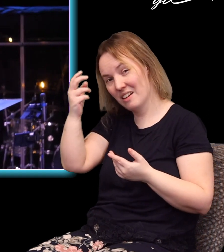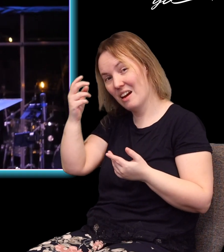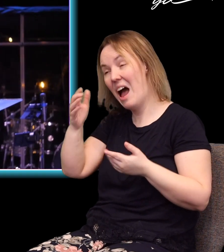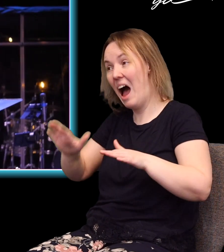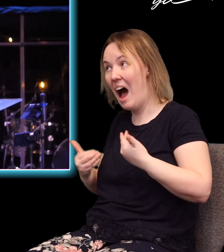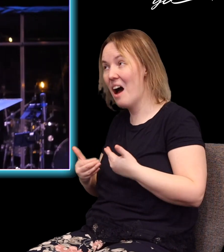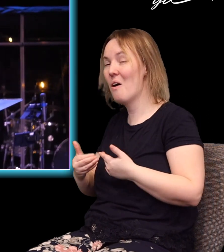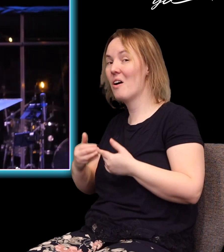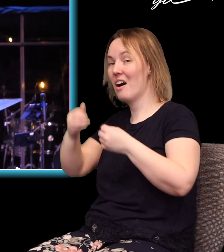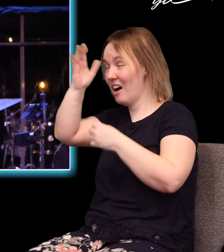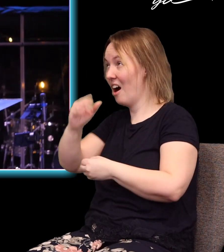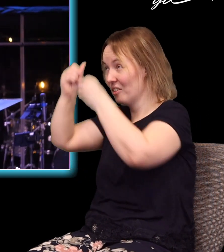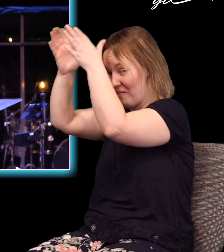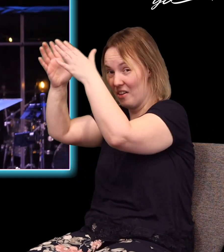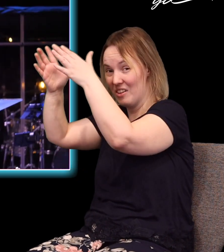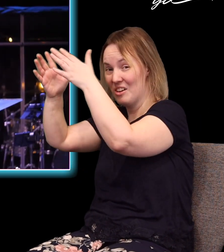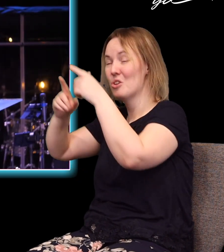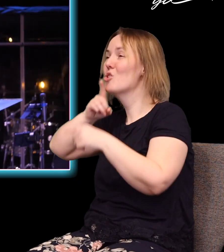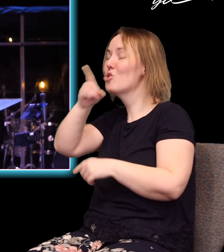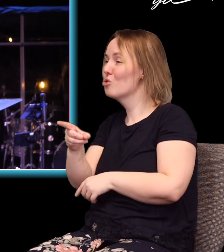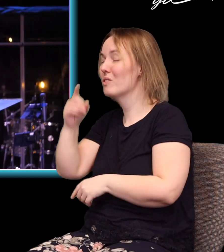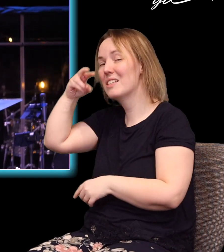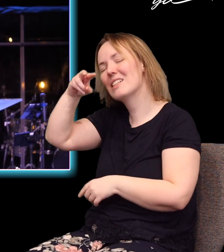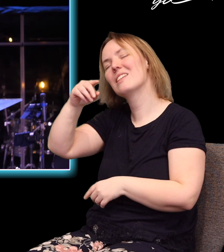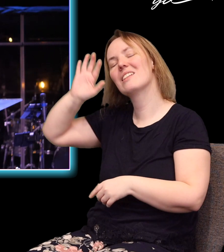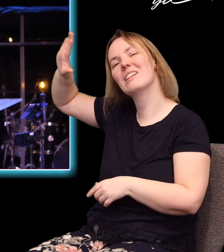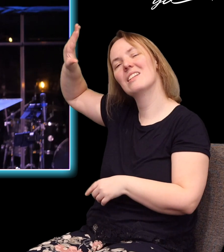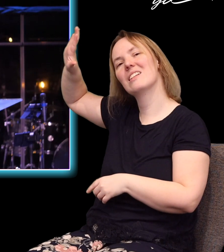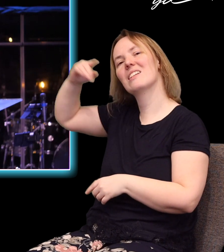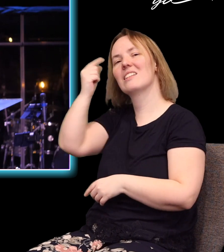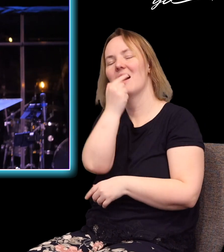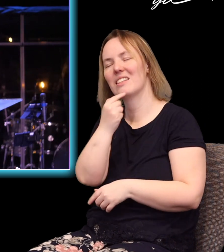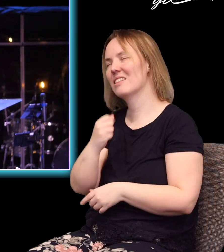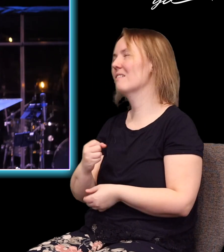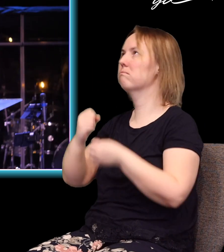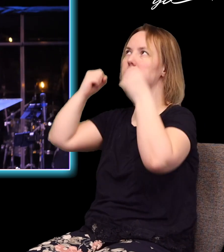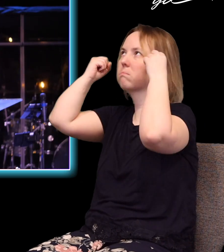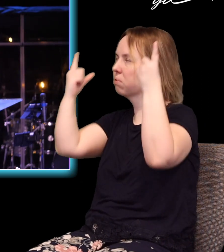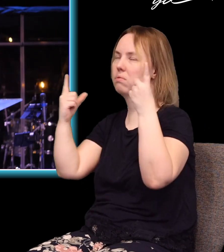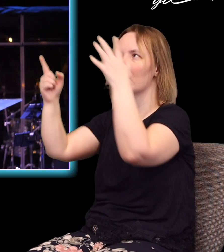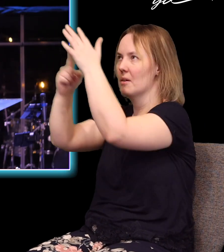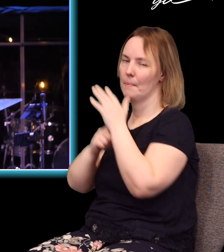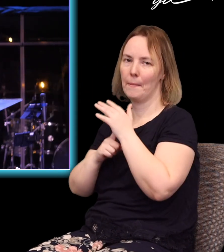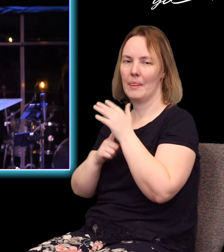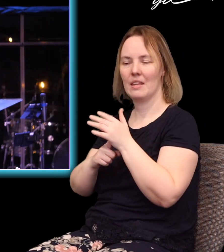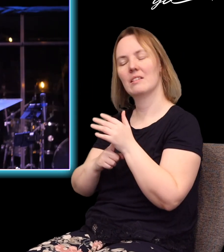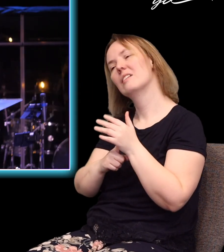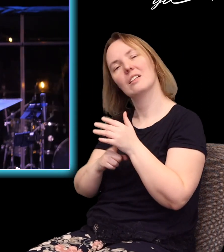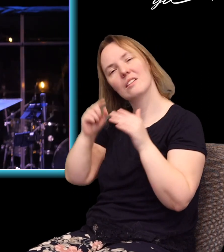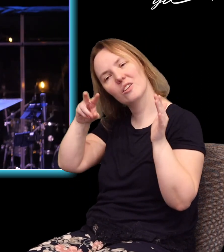Father actually views us, how He sees us in His eyes. This is an amazing revelation. Look what Paul says in